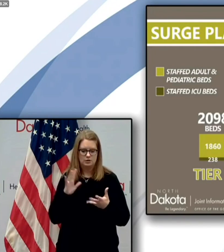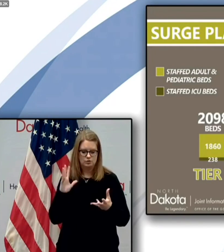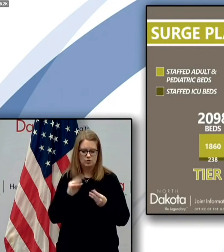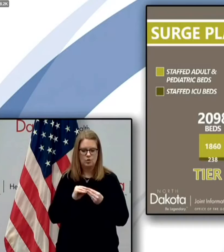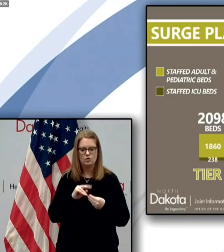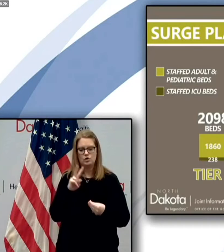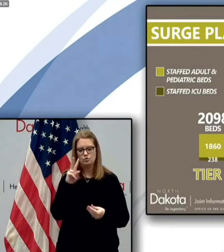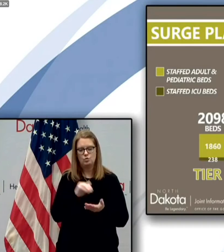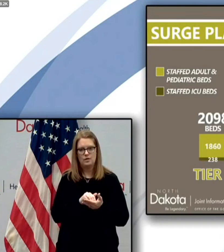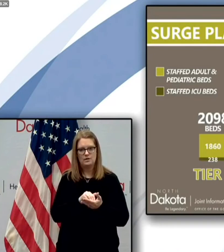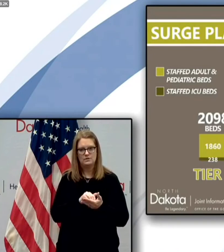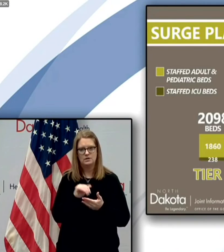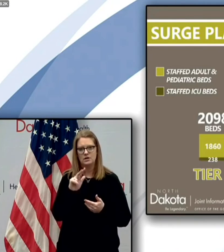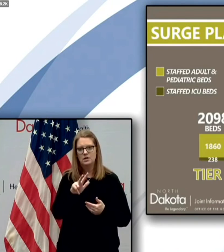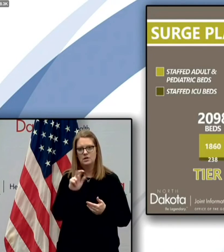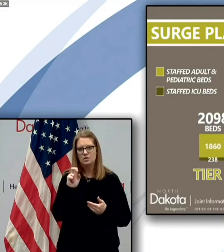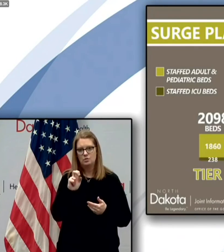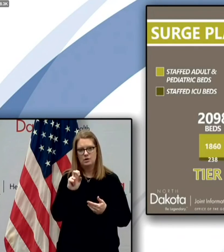of